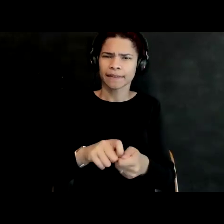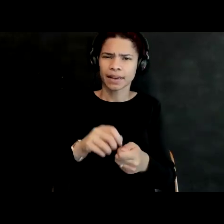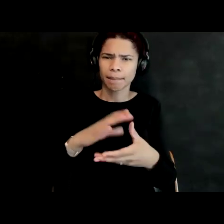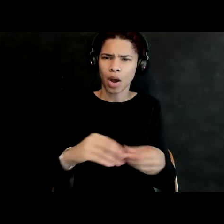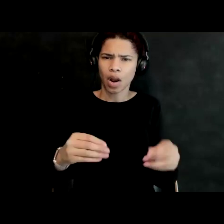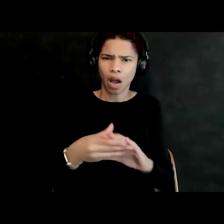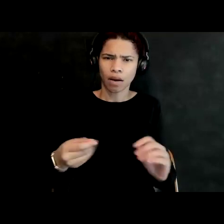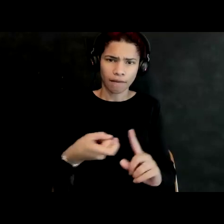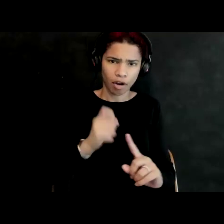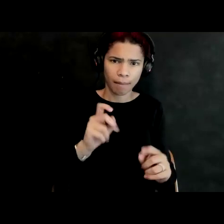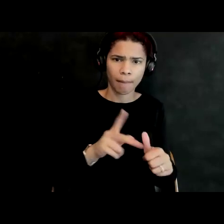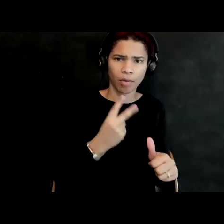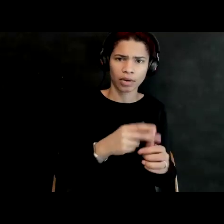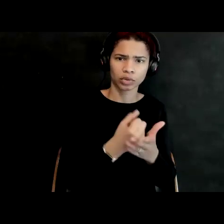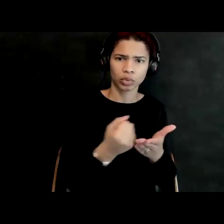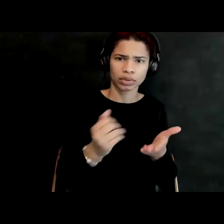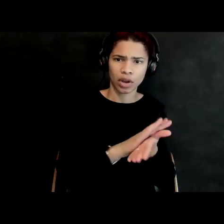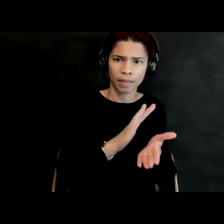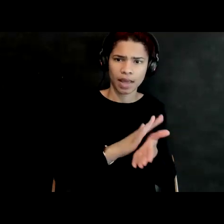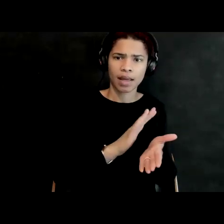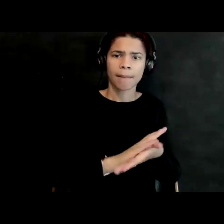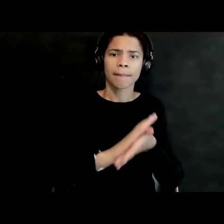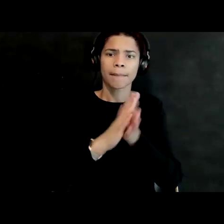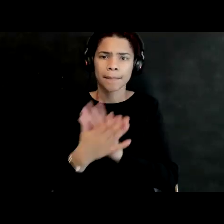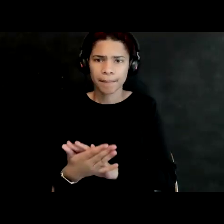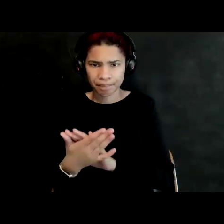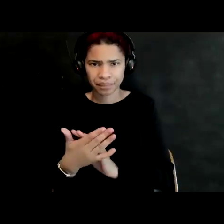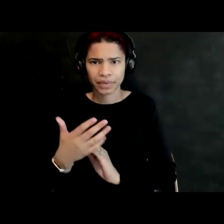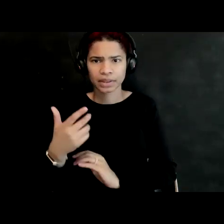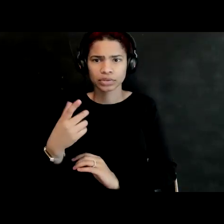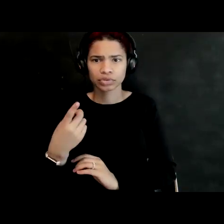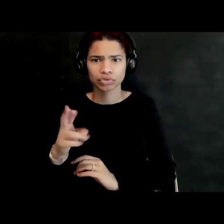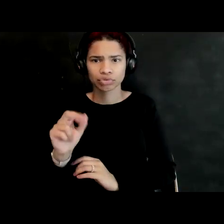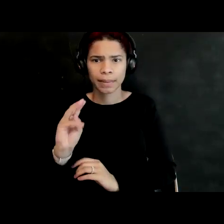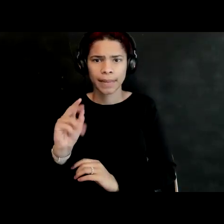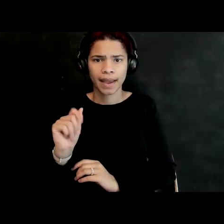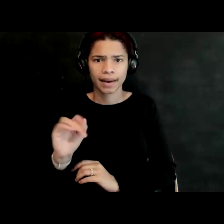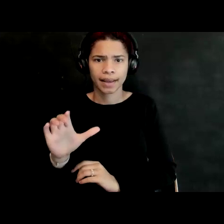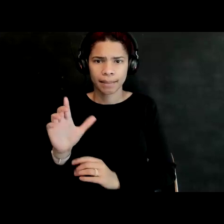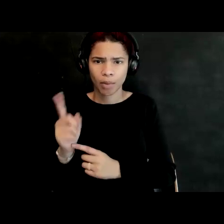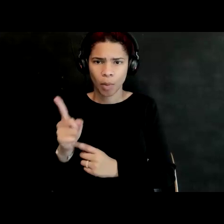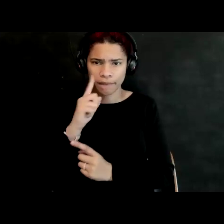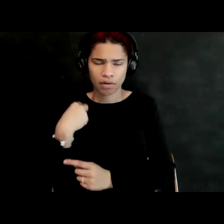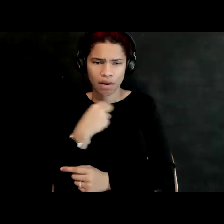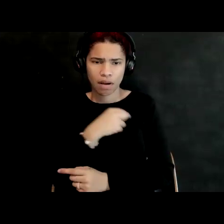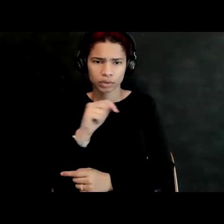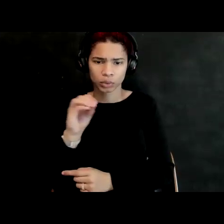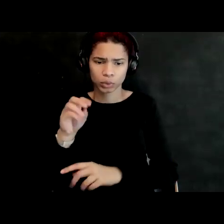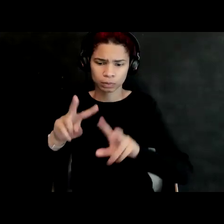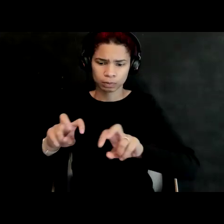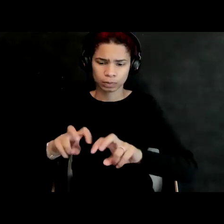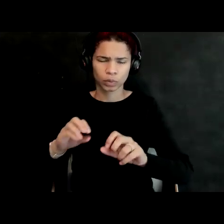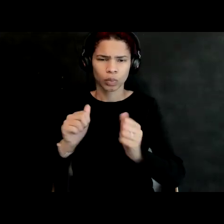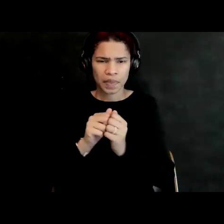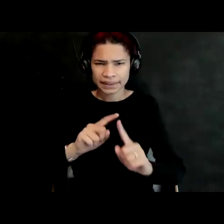source document and turned into a dramatic moment for us to sort of re-examine it in a different